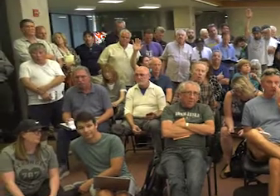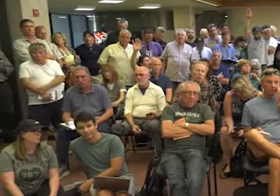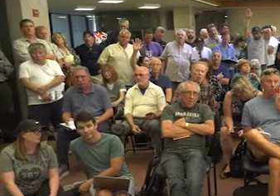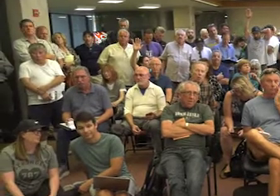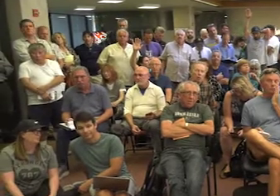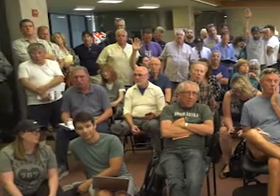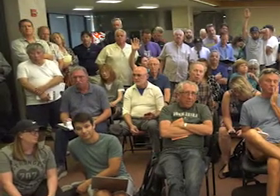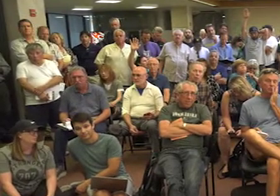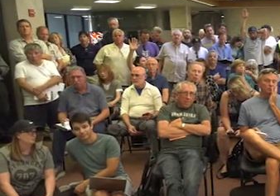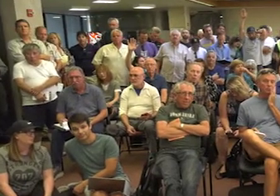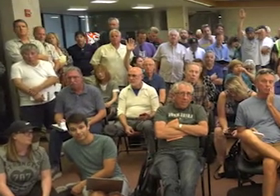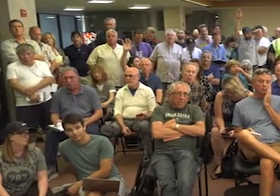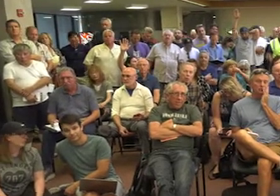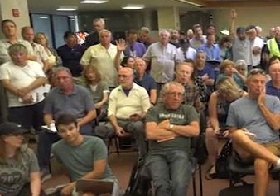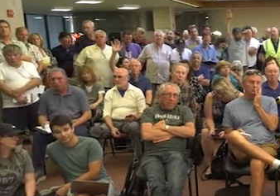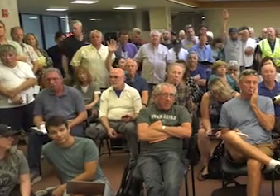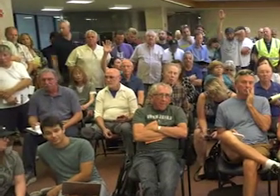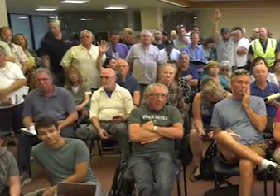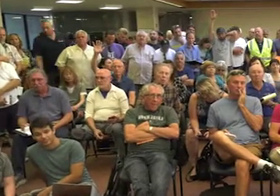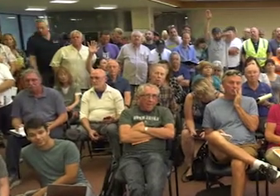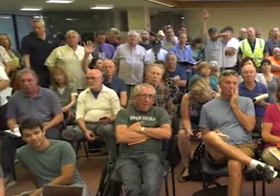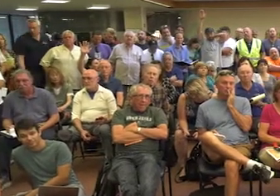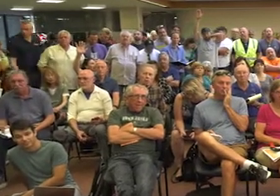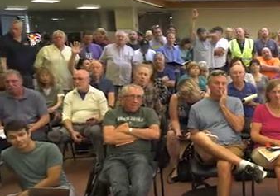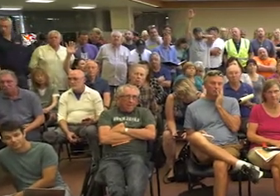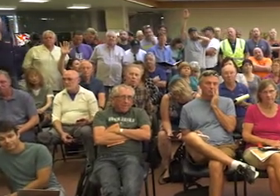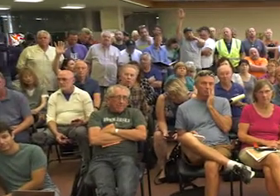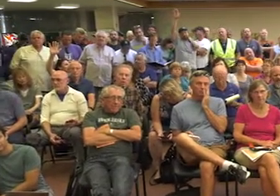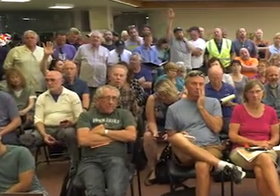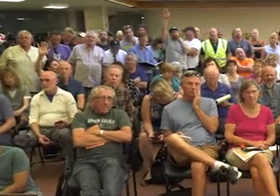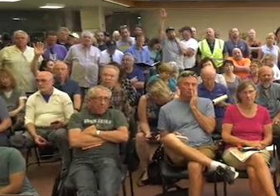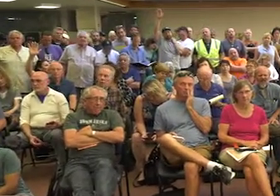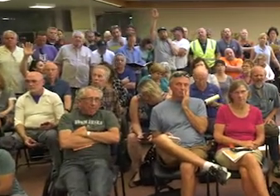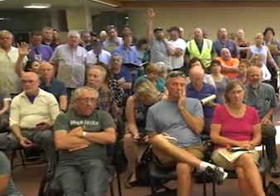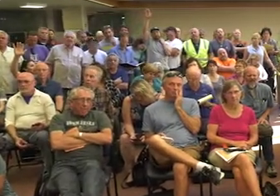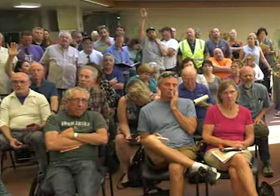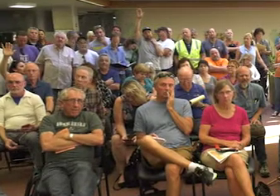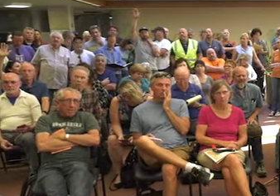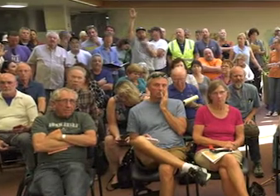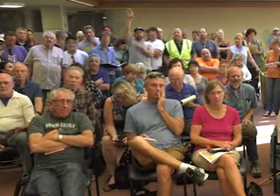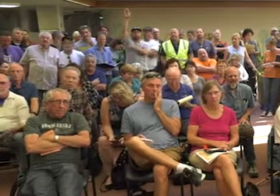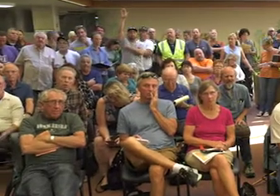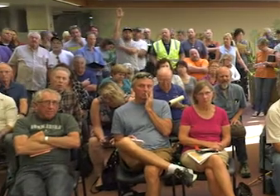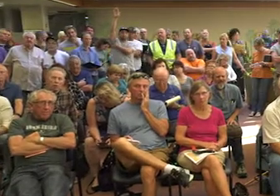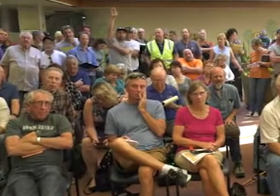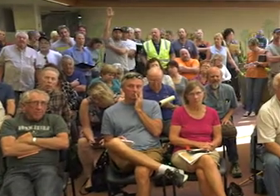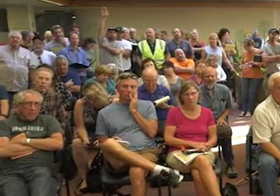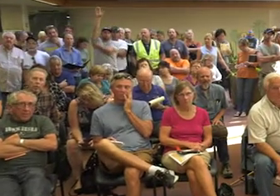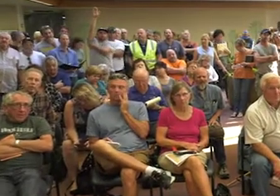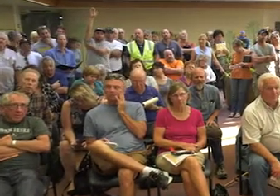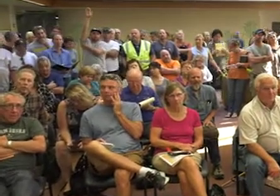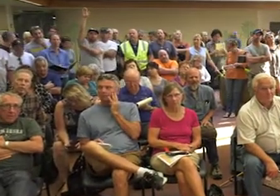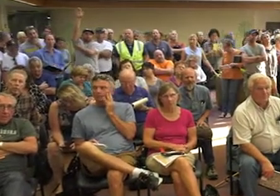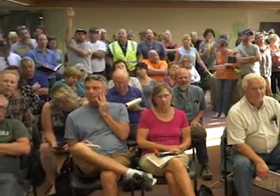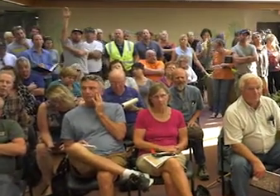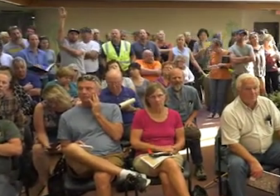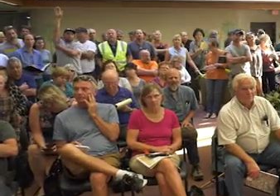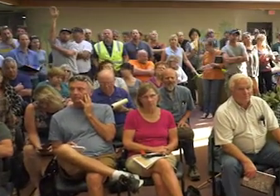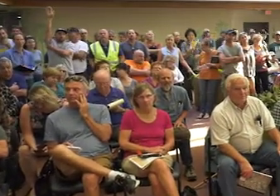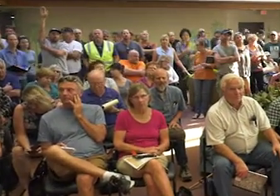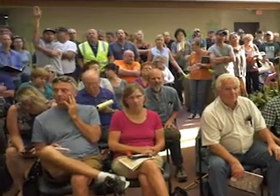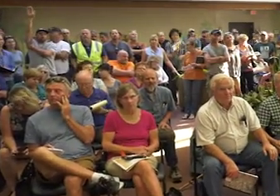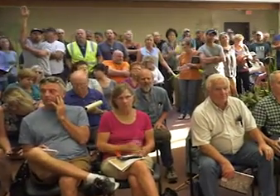will be hiring local contractors. They have not finalized all those yet. I will check and see if we can get a list of those local contractors